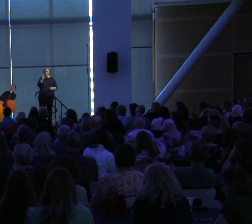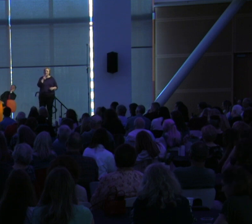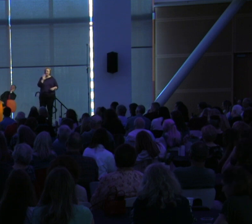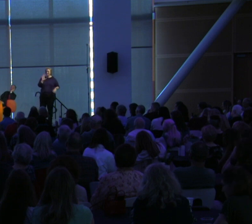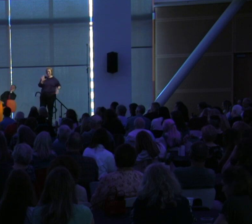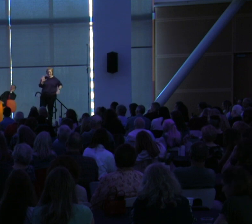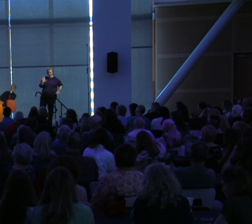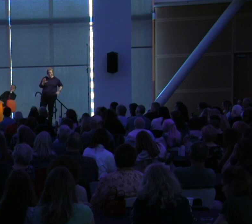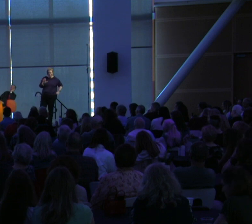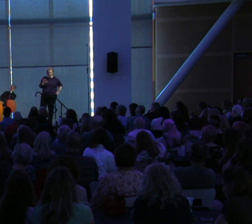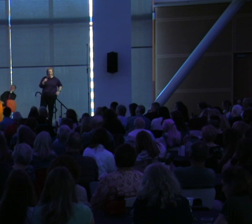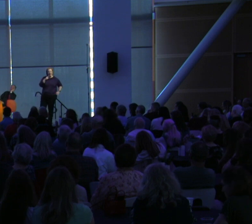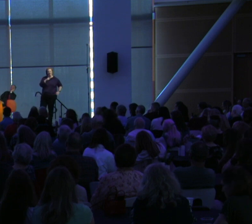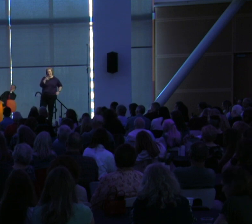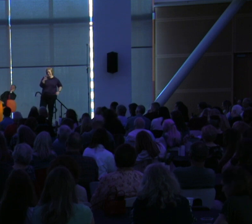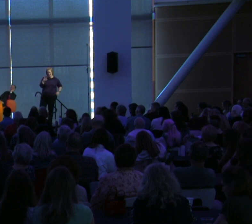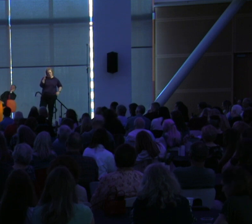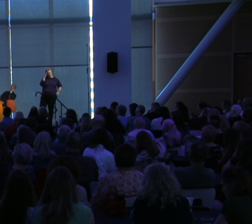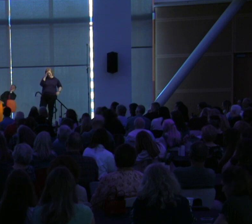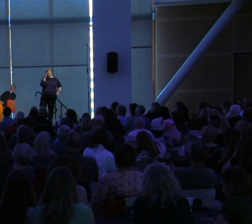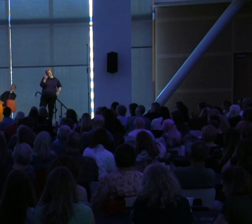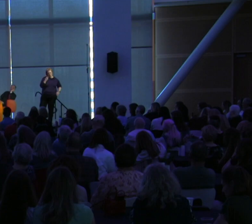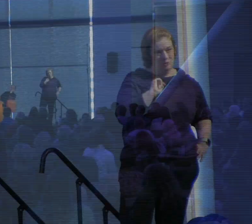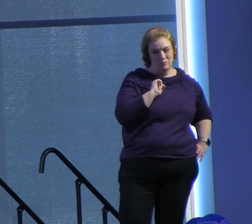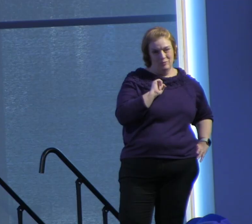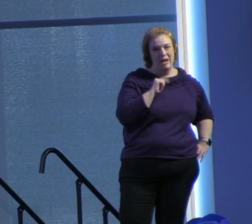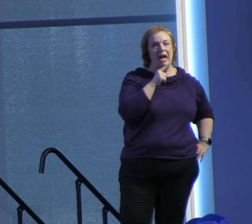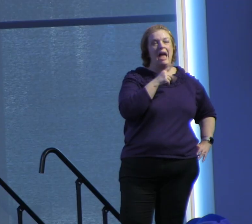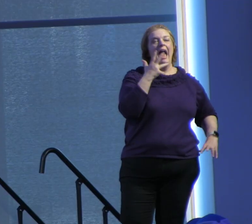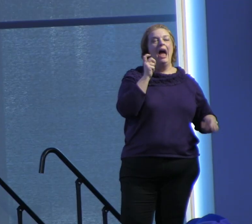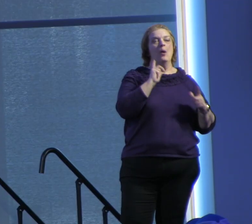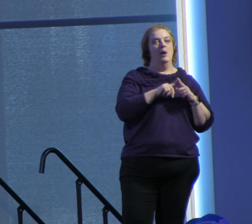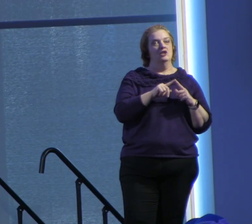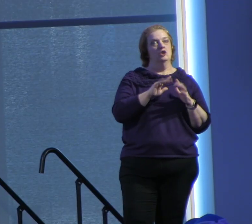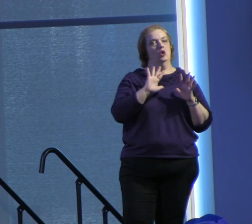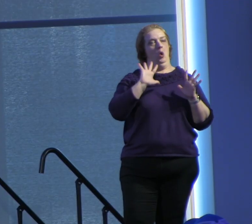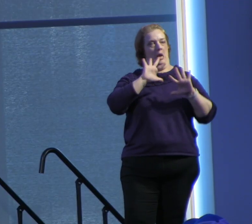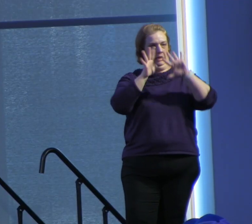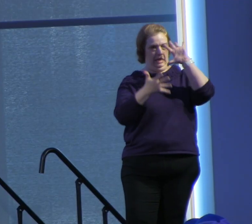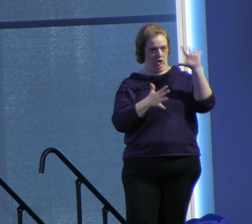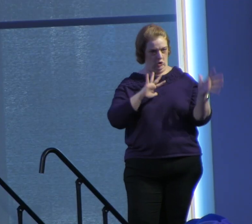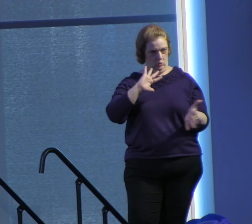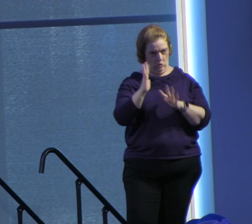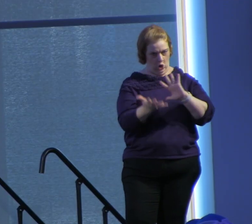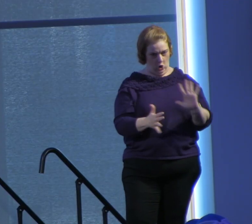"Honey, he doesn't want to get to know you. He wants to get to know you."